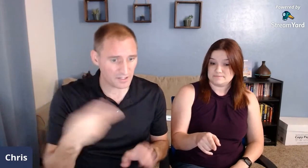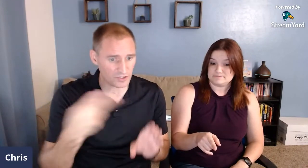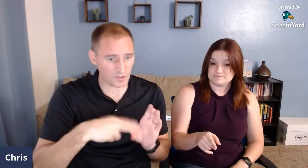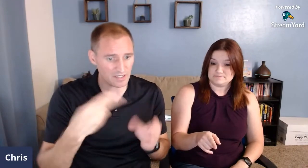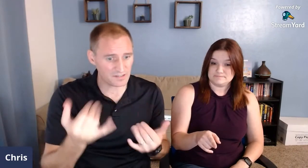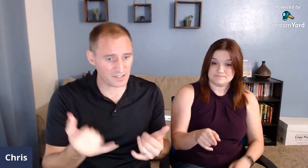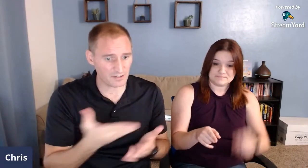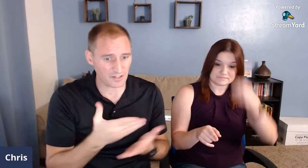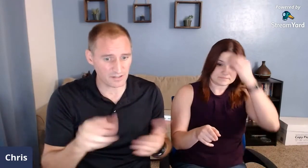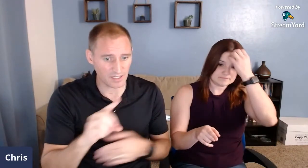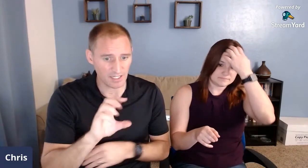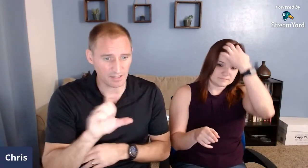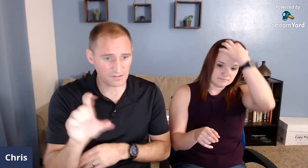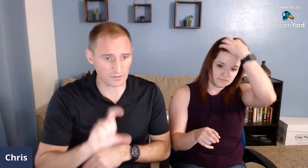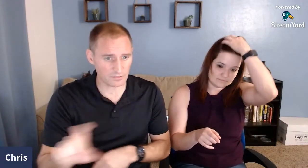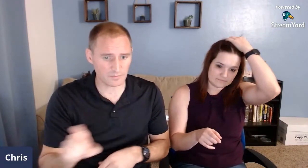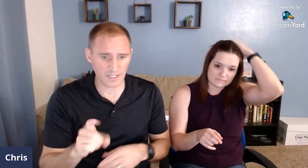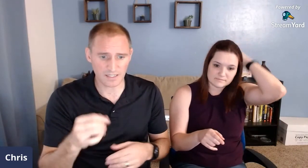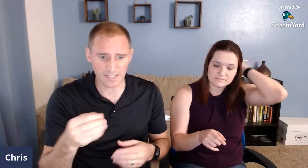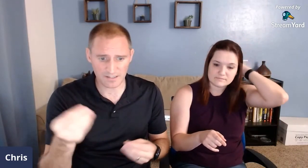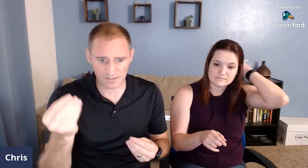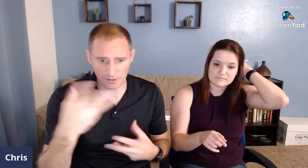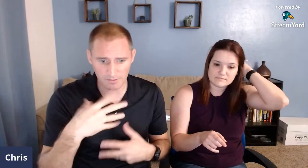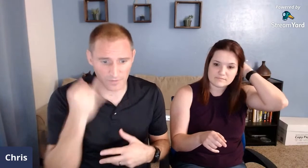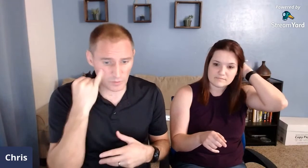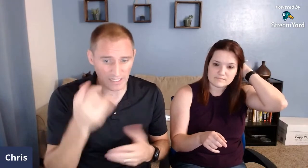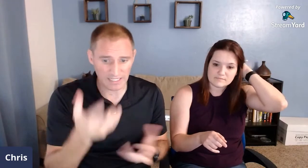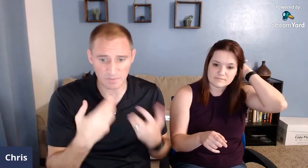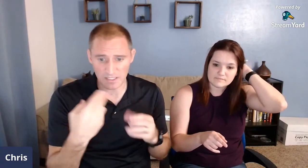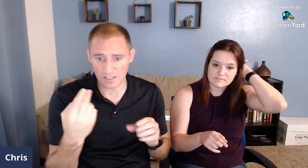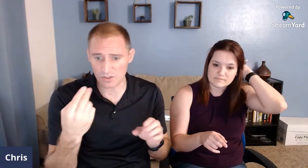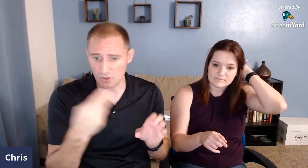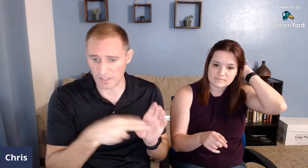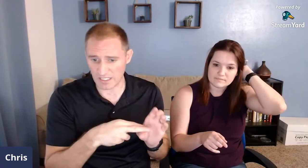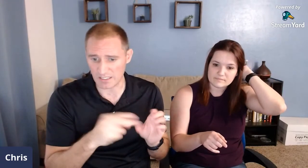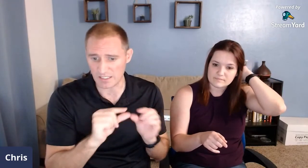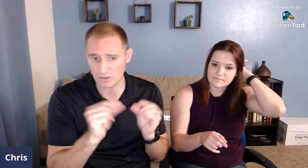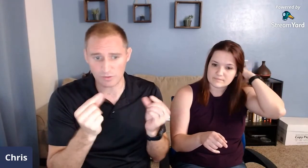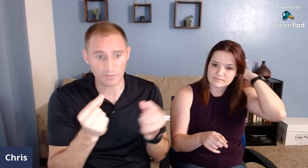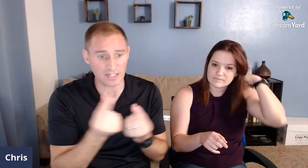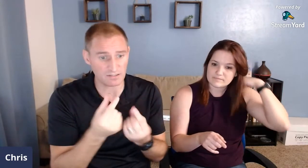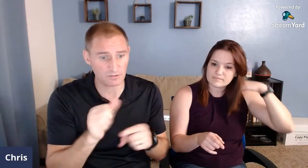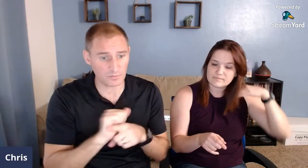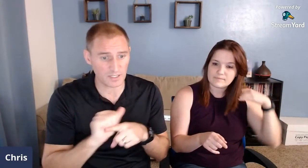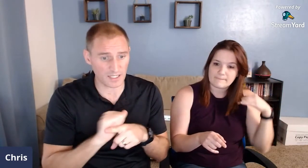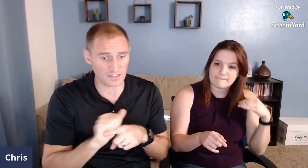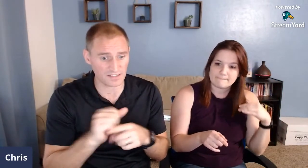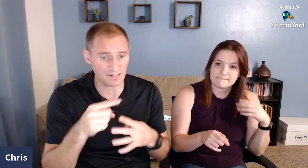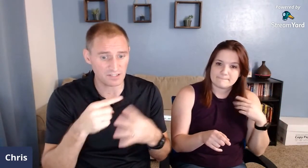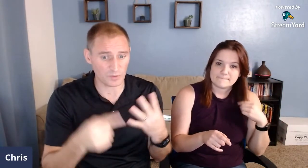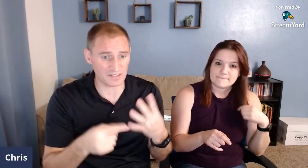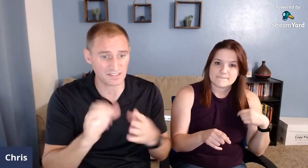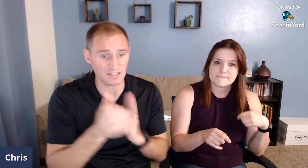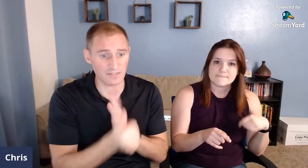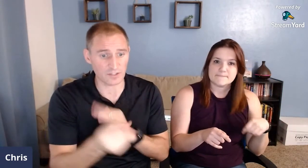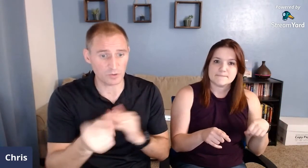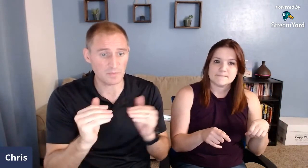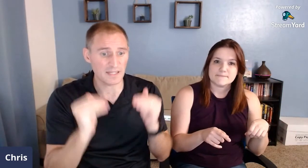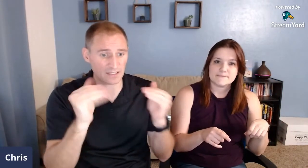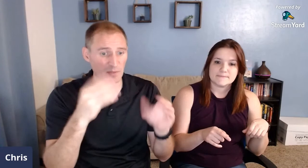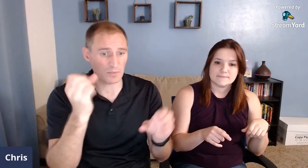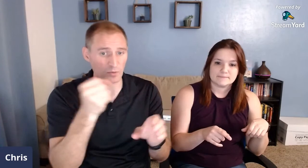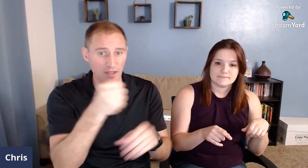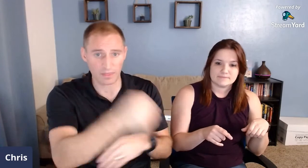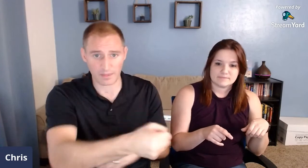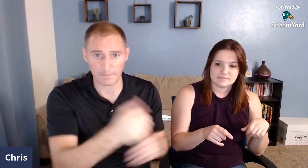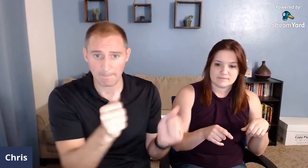For those that are joining us here on Zoom, let us know if you would like to be joining into a practice group, and just let us know what skill level you would